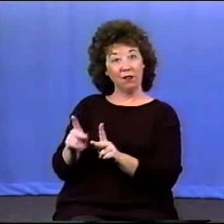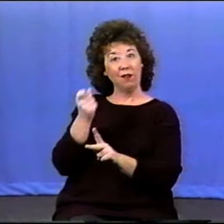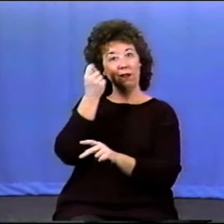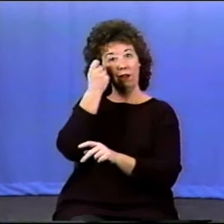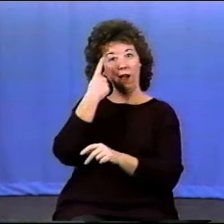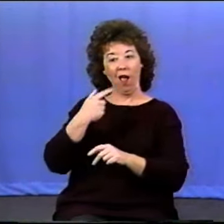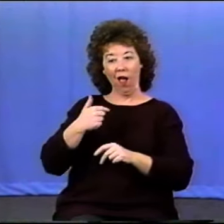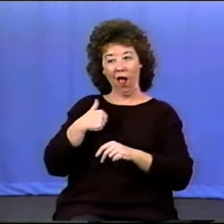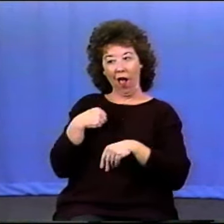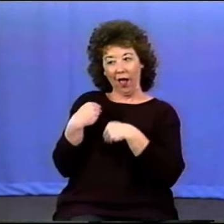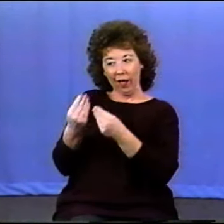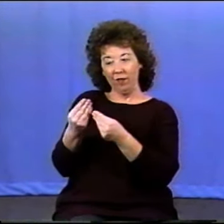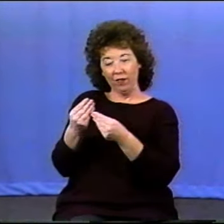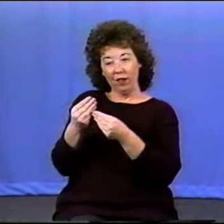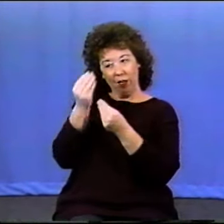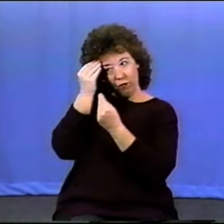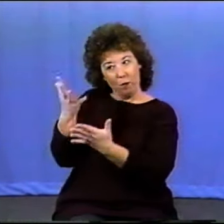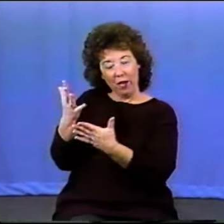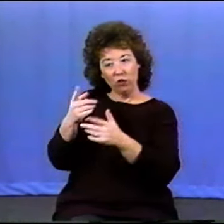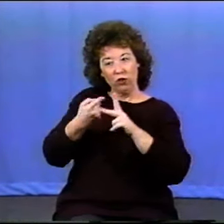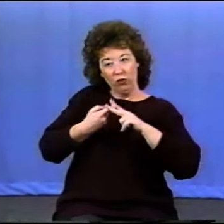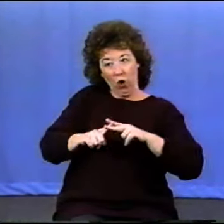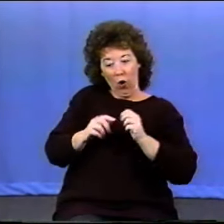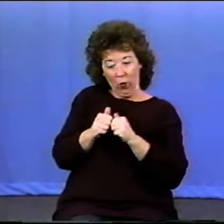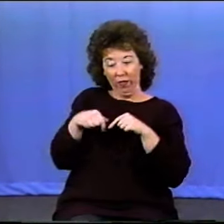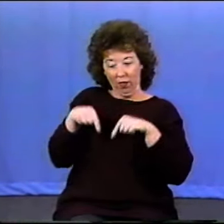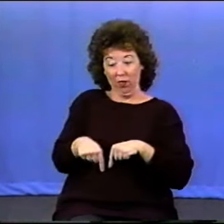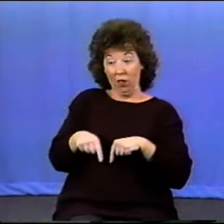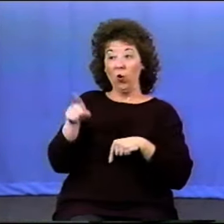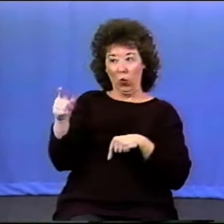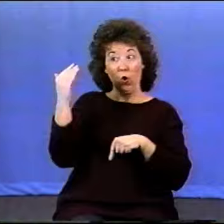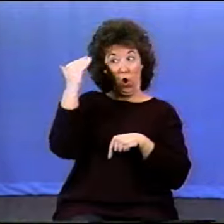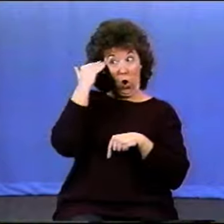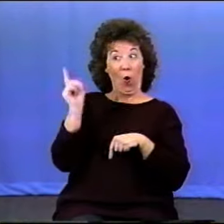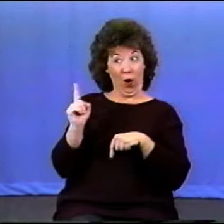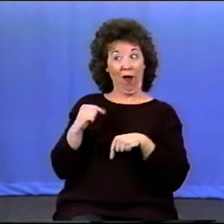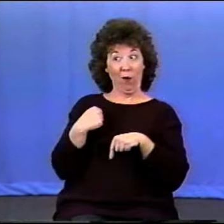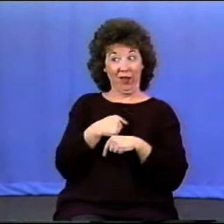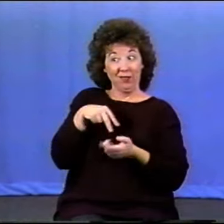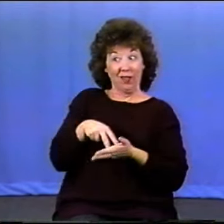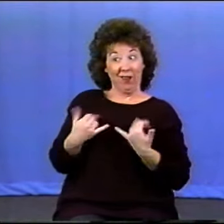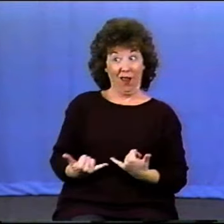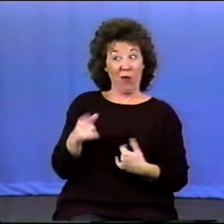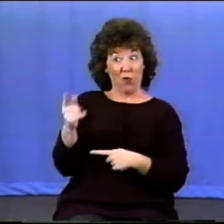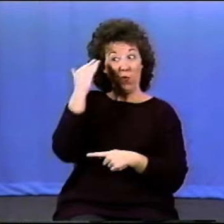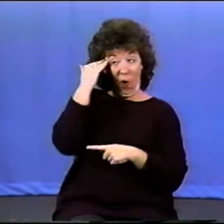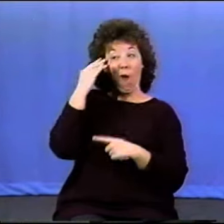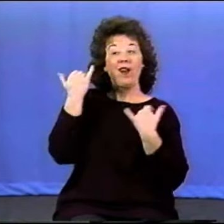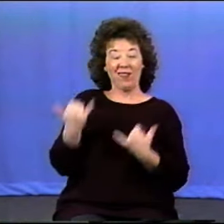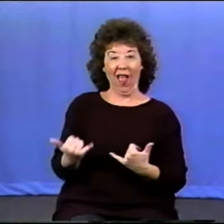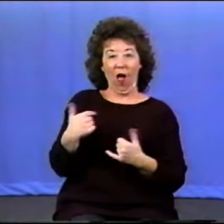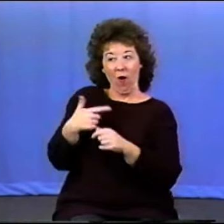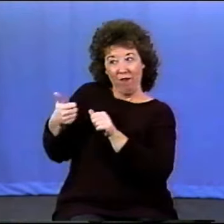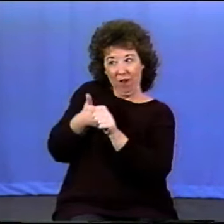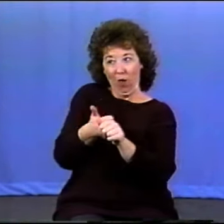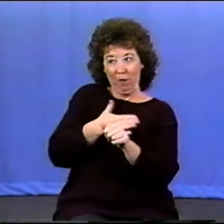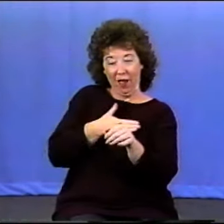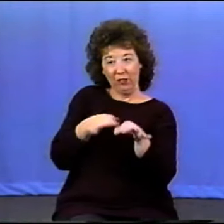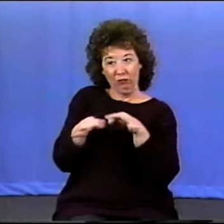information. We're starting from a known spot where we are. I give them a direction. In this case, I say go down